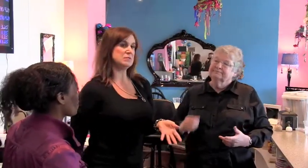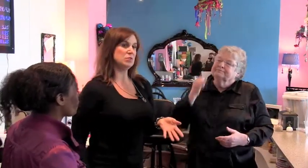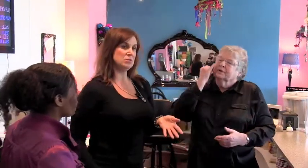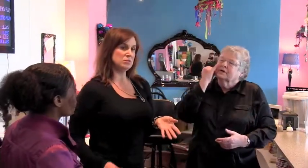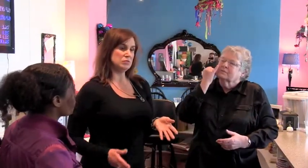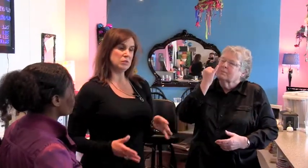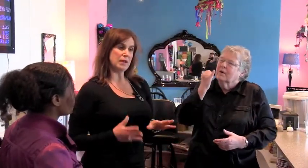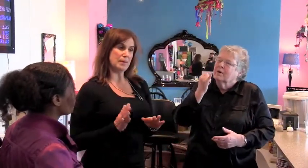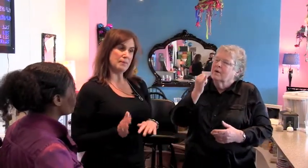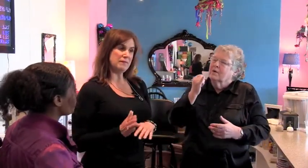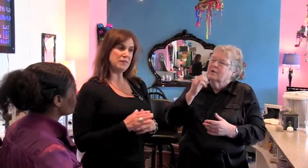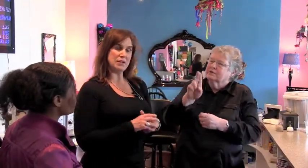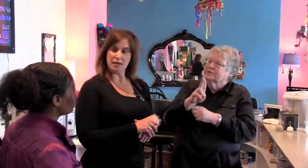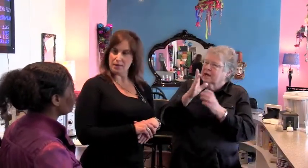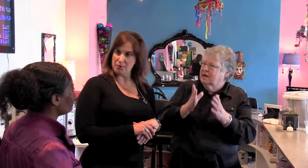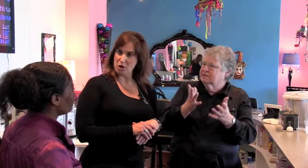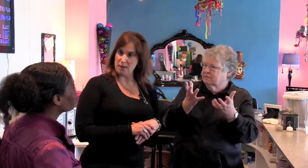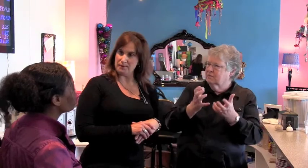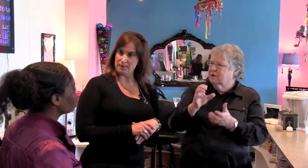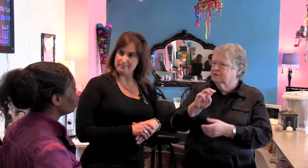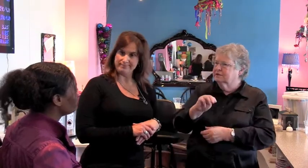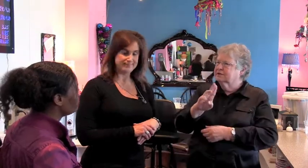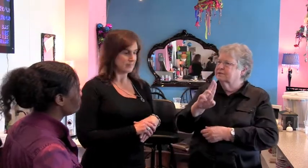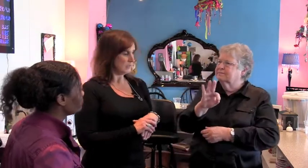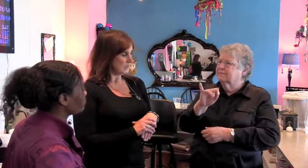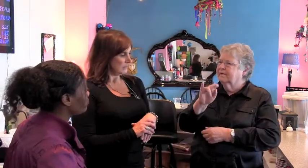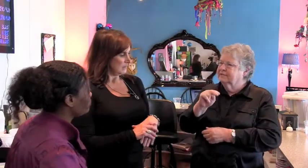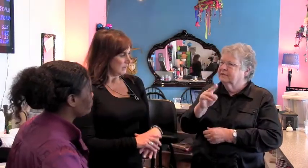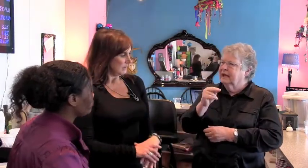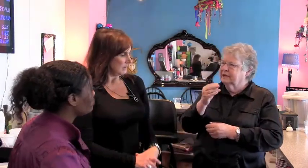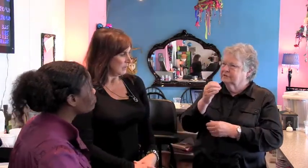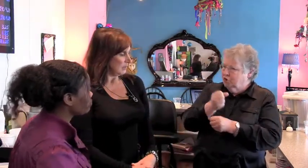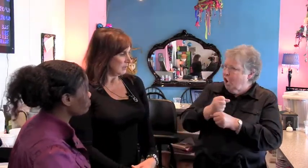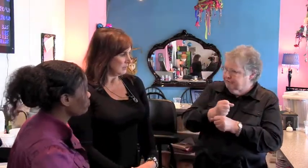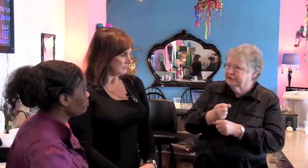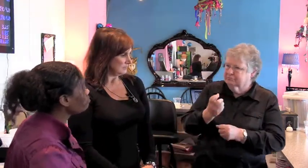the customer would like a muffin and a cup of coffee.